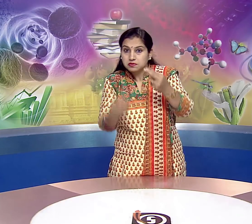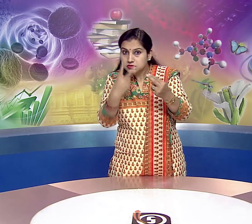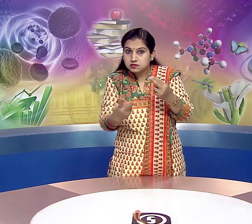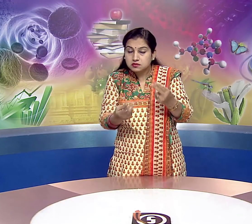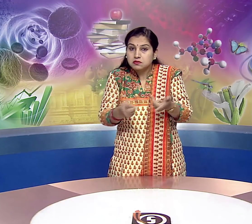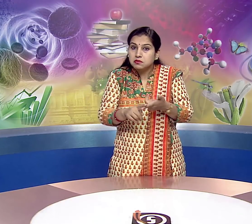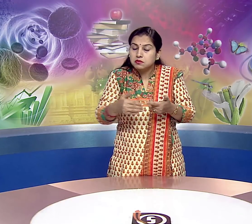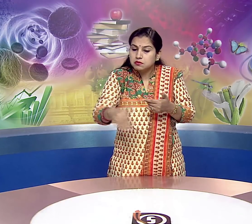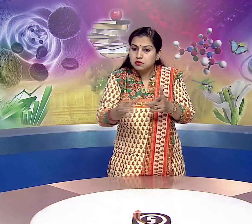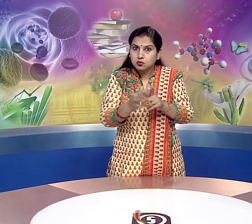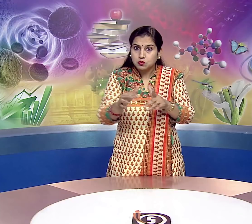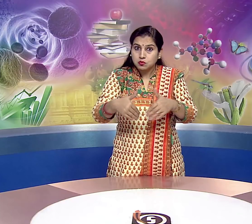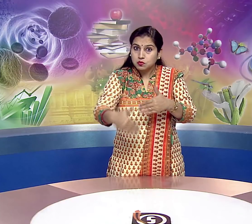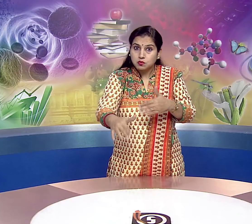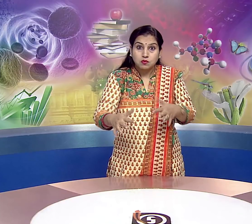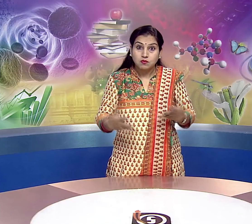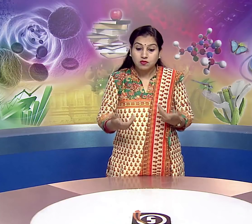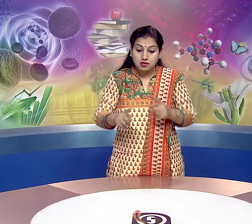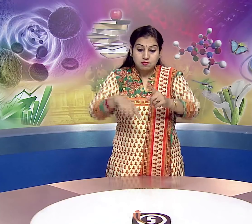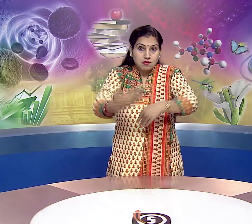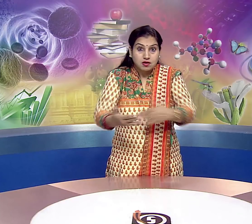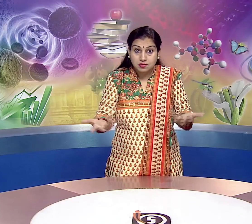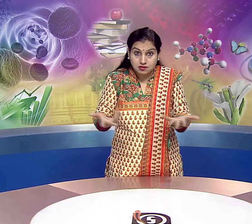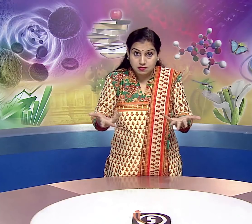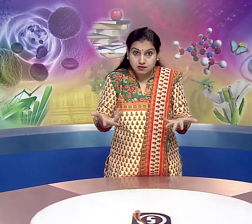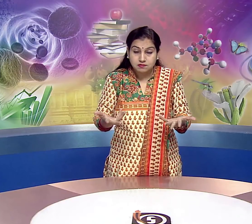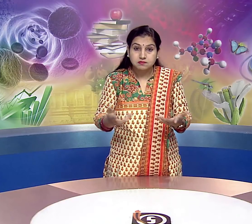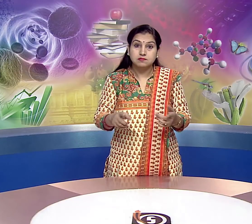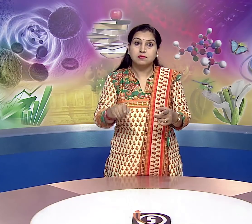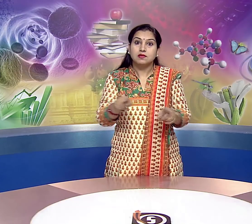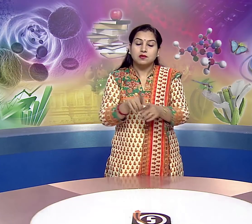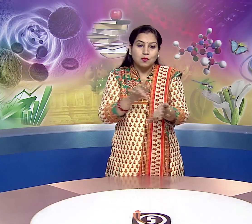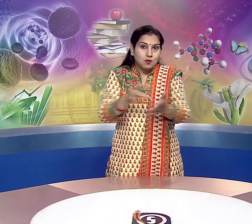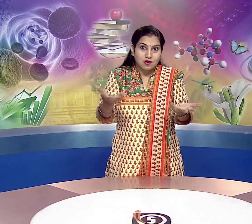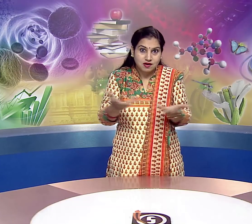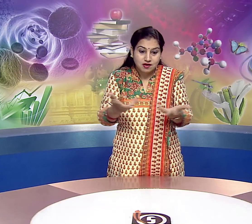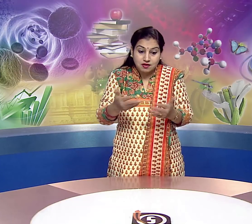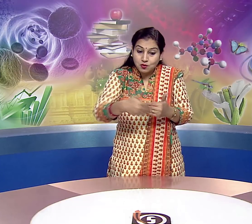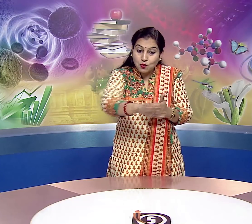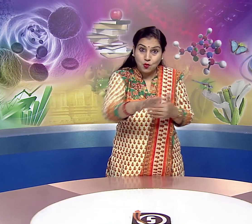what he does next and where does he go.